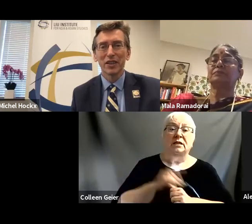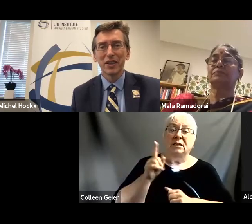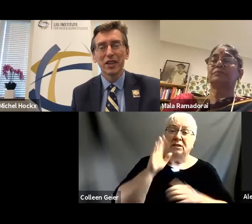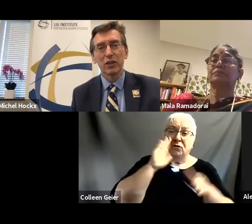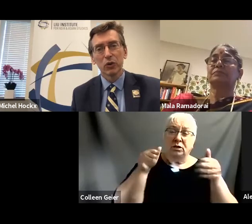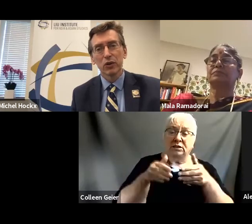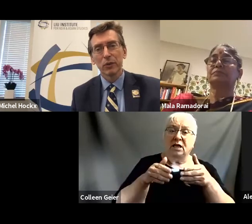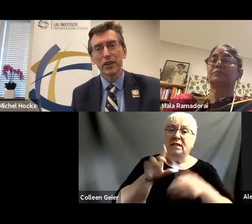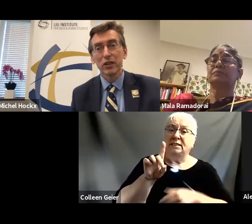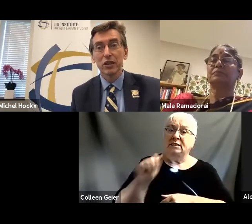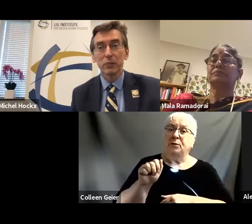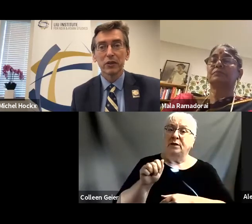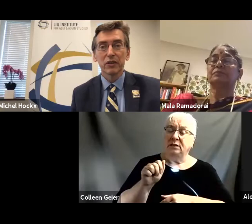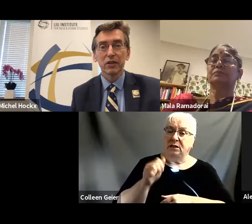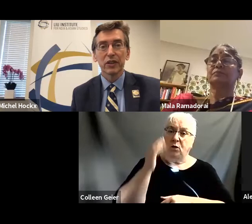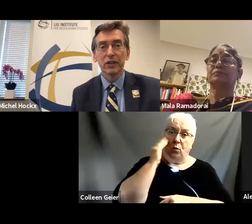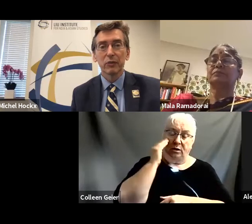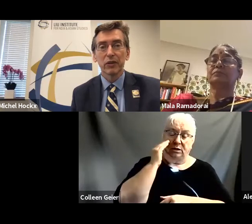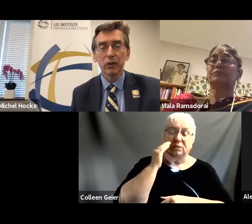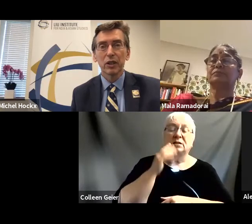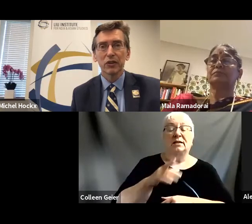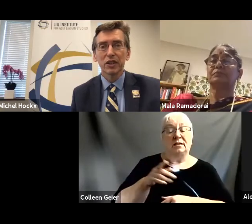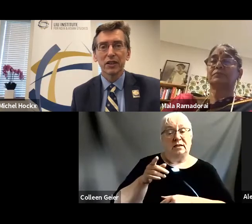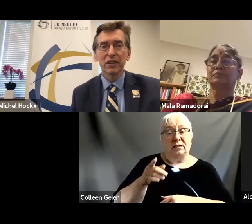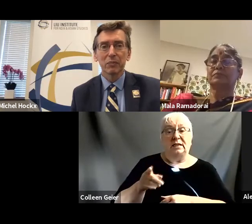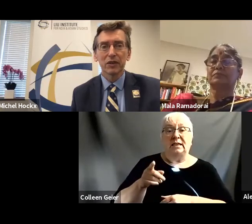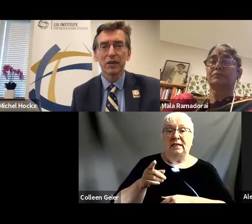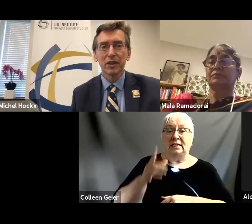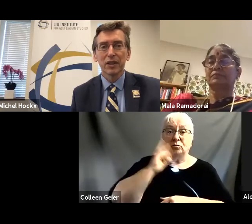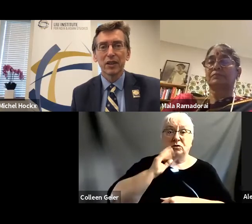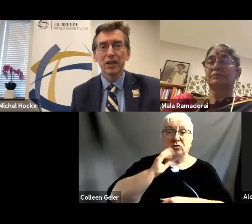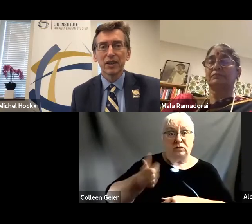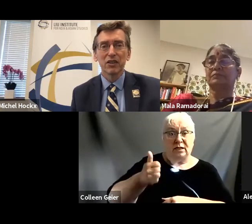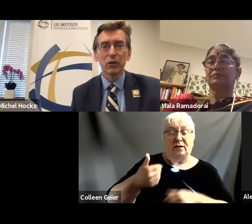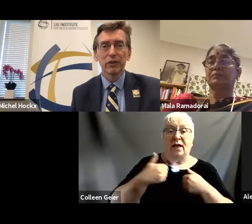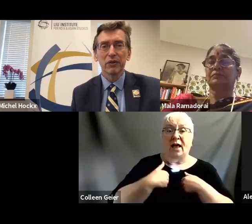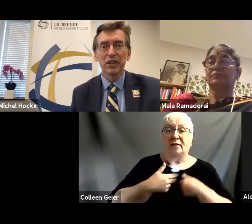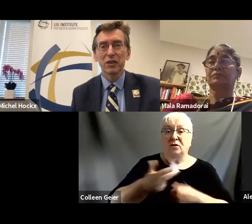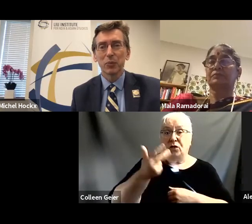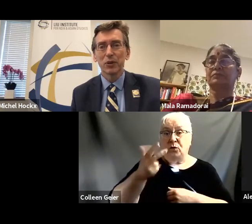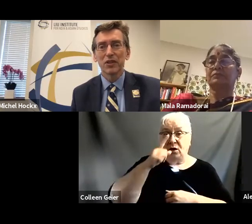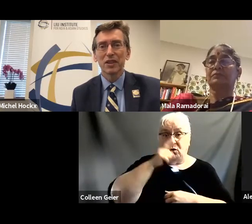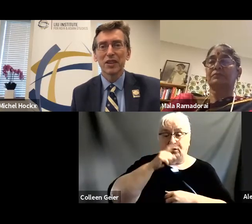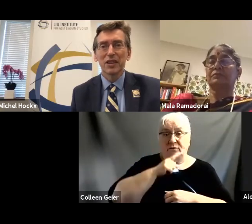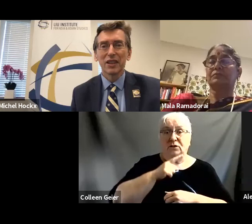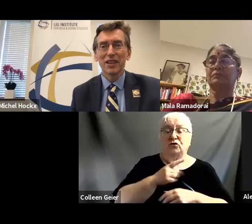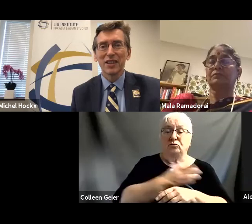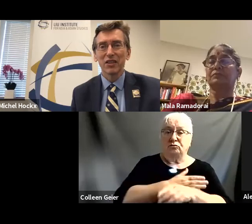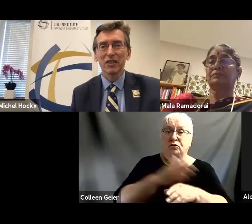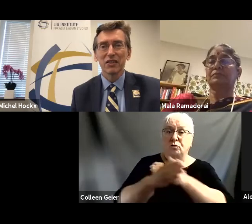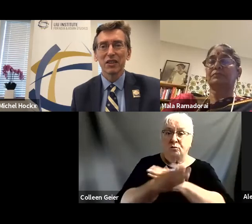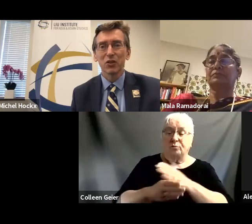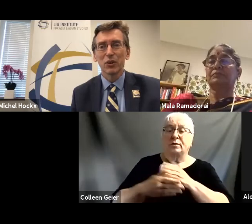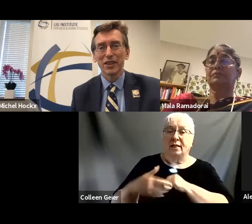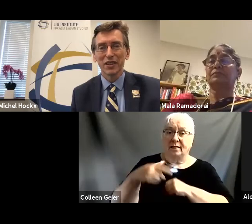awareness and draws from his own experience of living with 3 prosthetic limbs. He is the author of 6 books and has